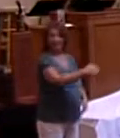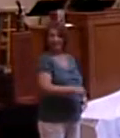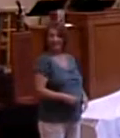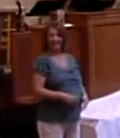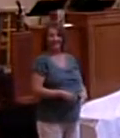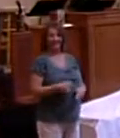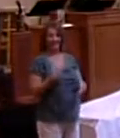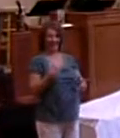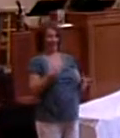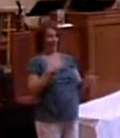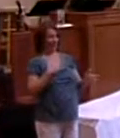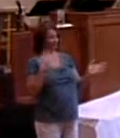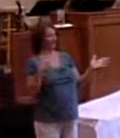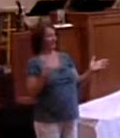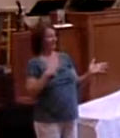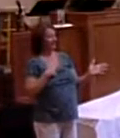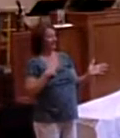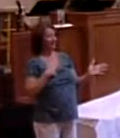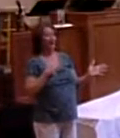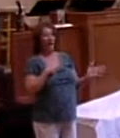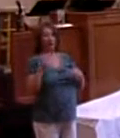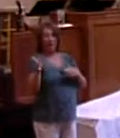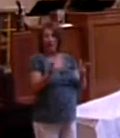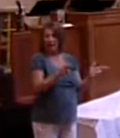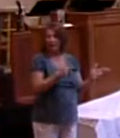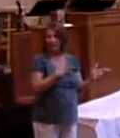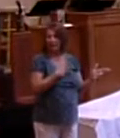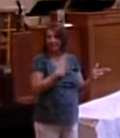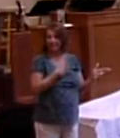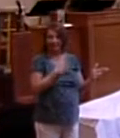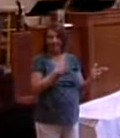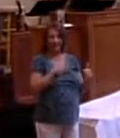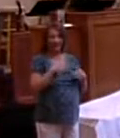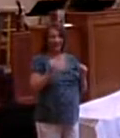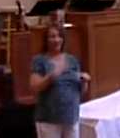it's always cool. I'm a hunter. I mean, some of you would be